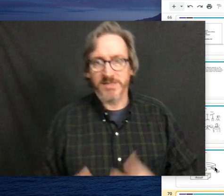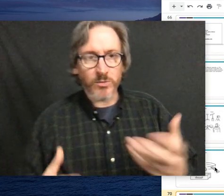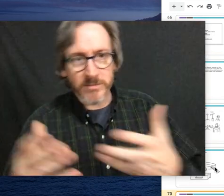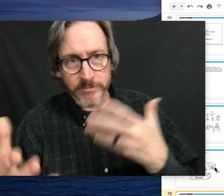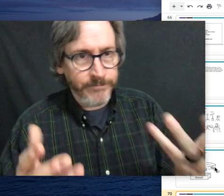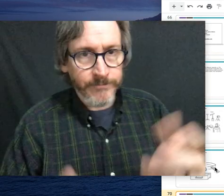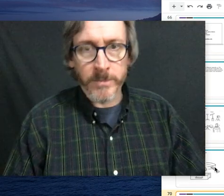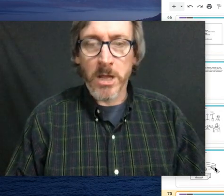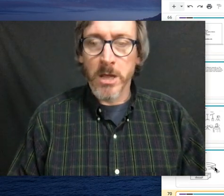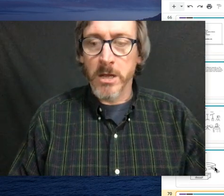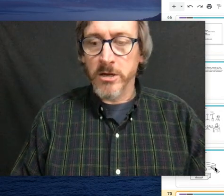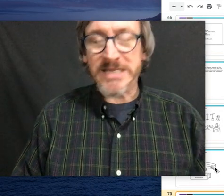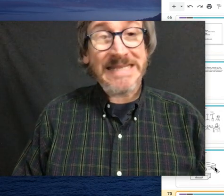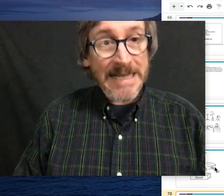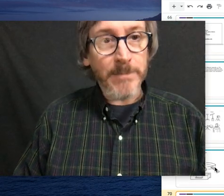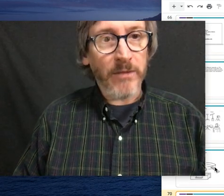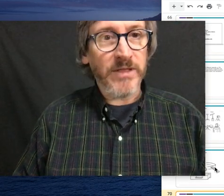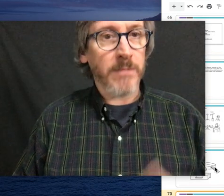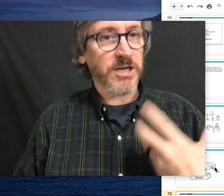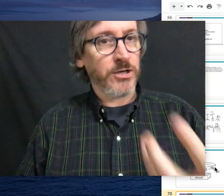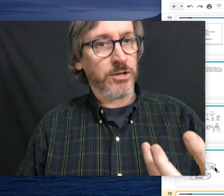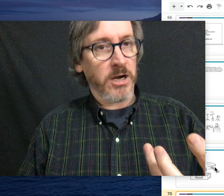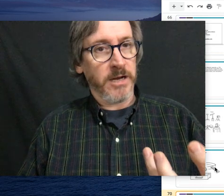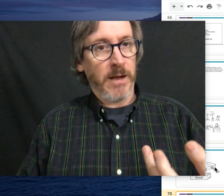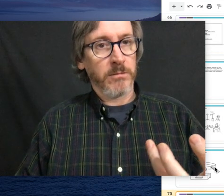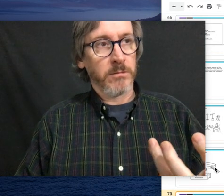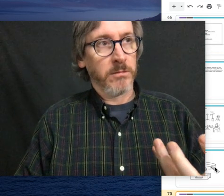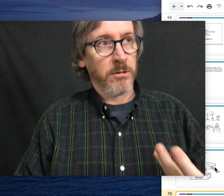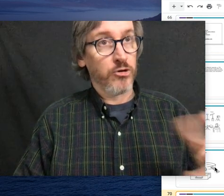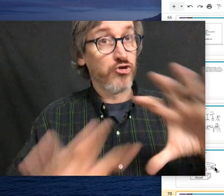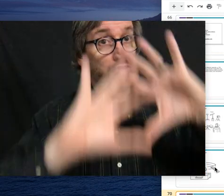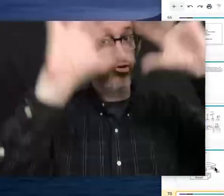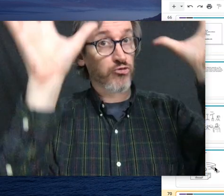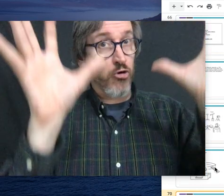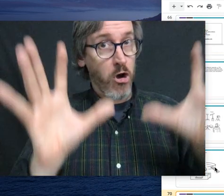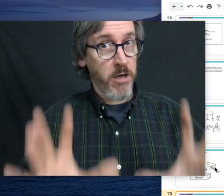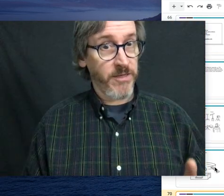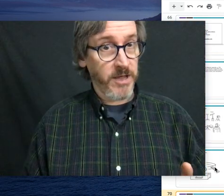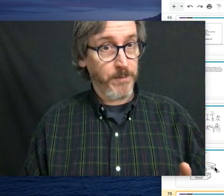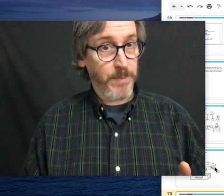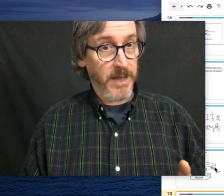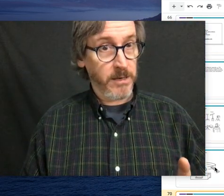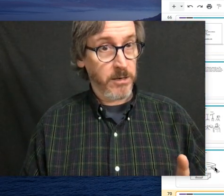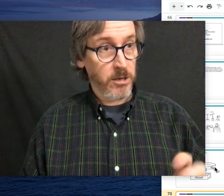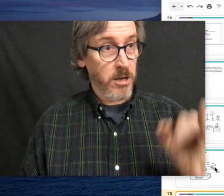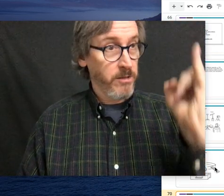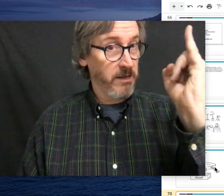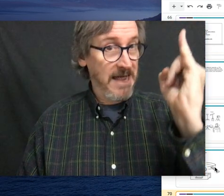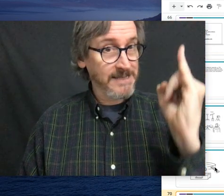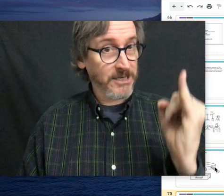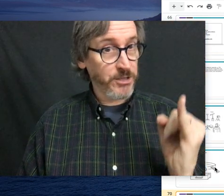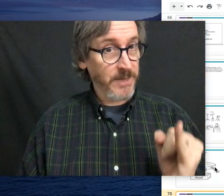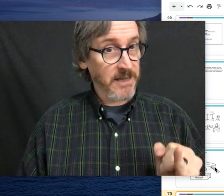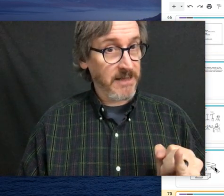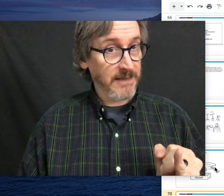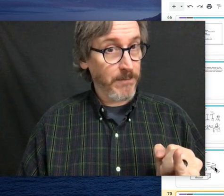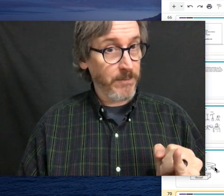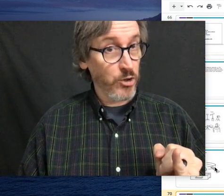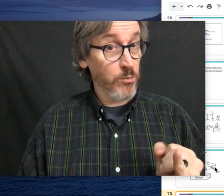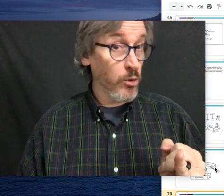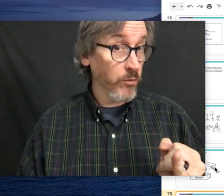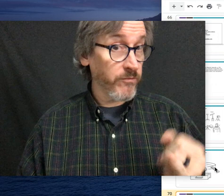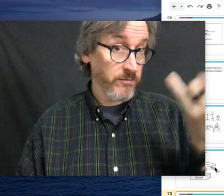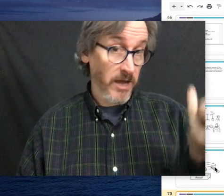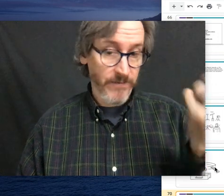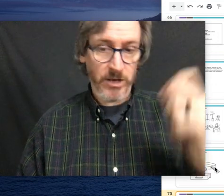Okay. So just think about the object you're talking about. Draw the bit. The last thing should be the thing that